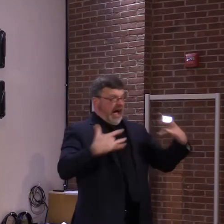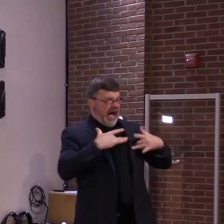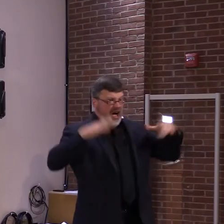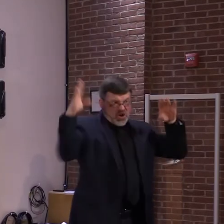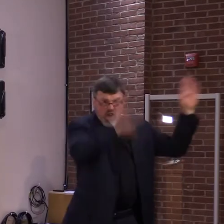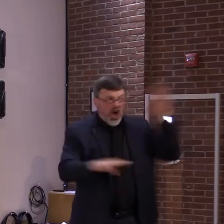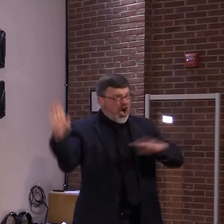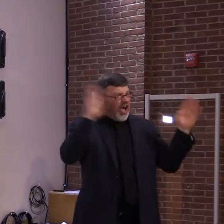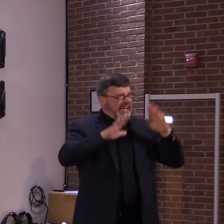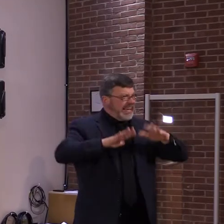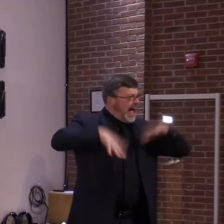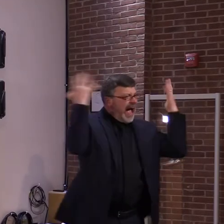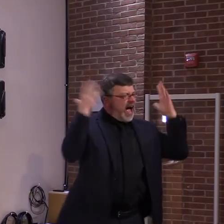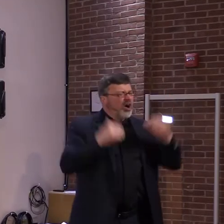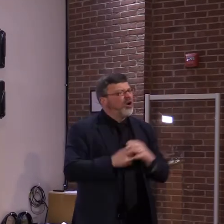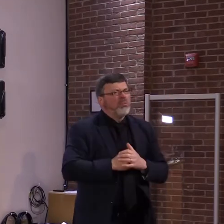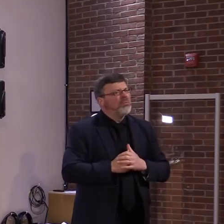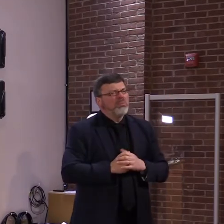COVID infections,